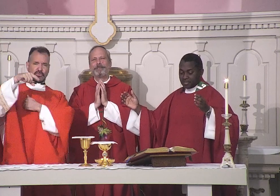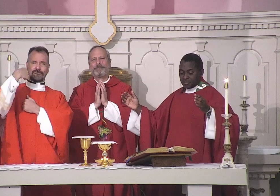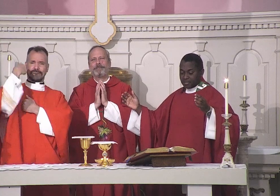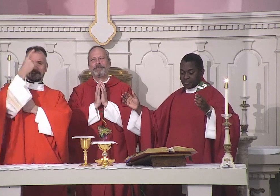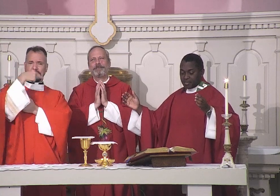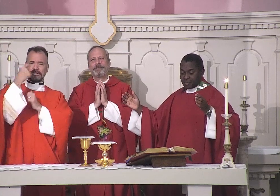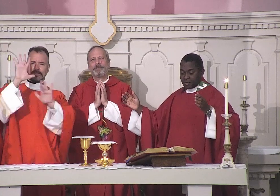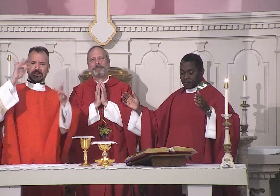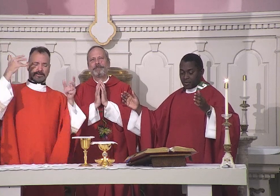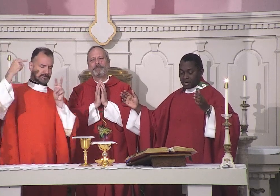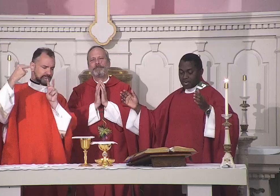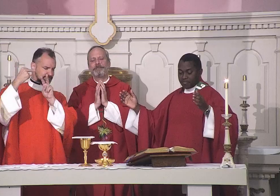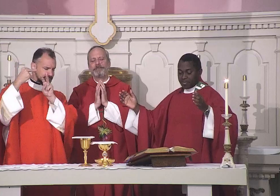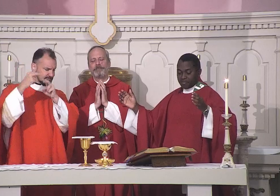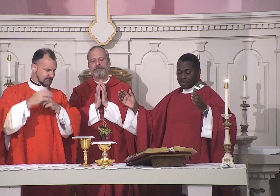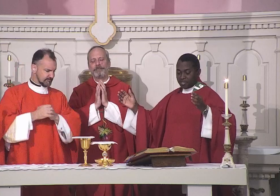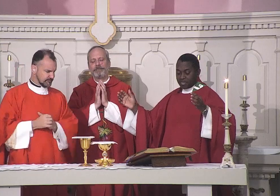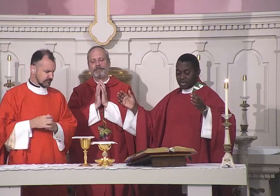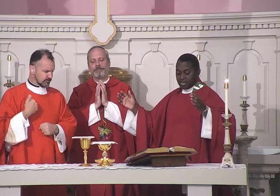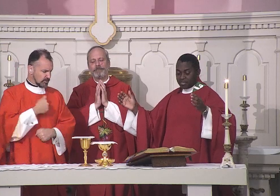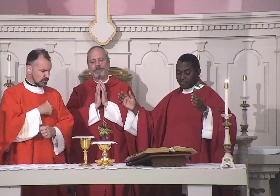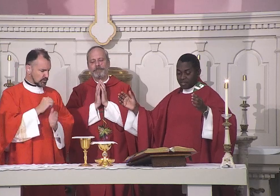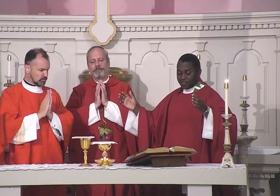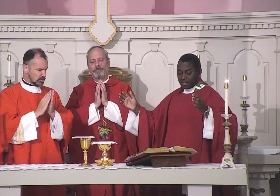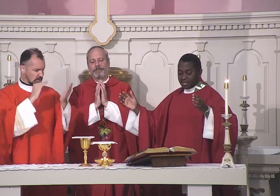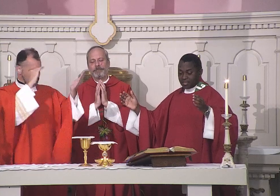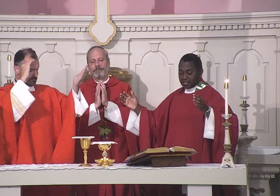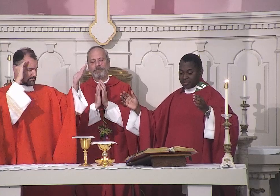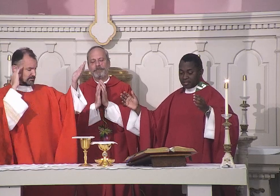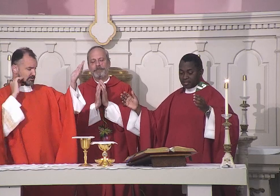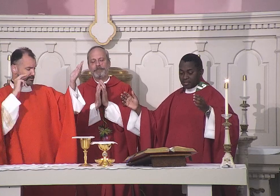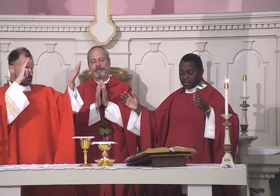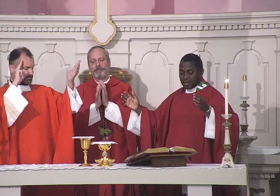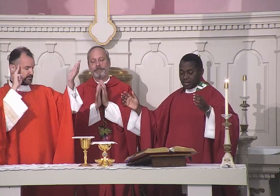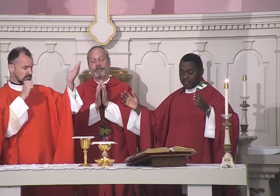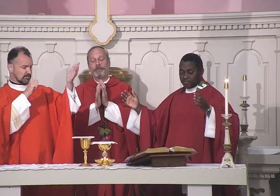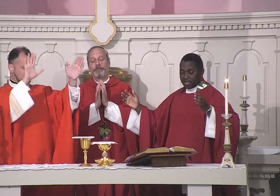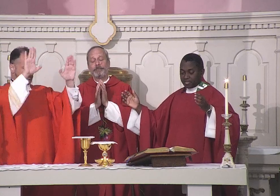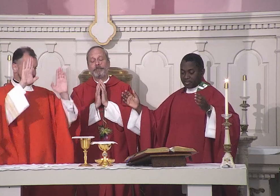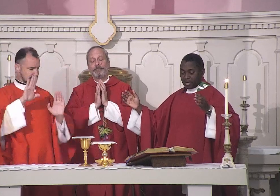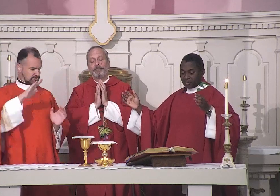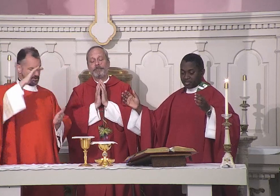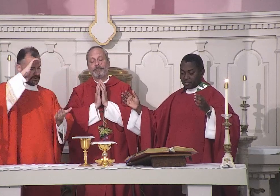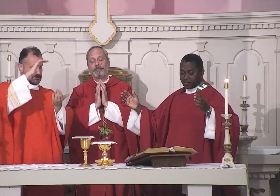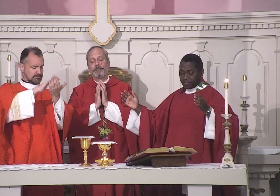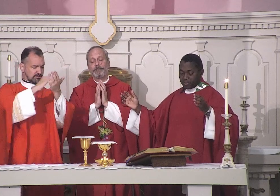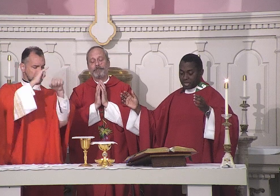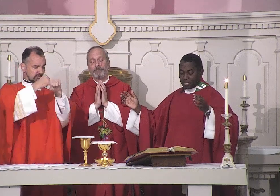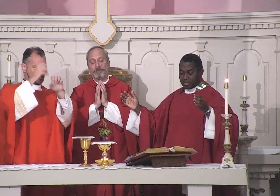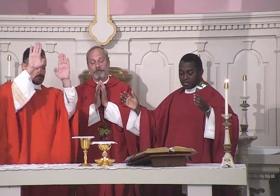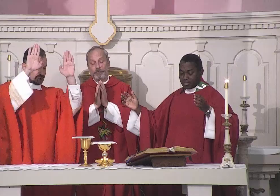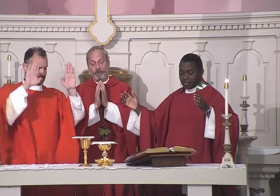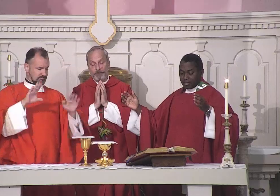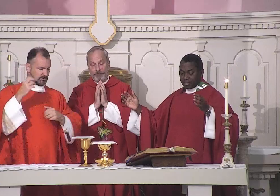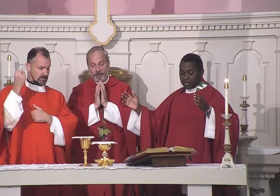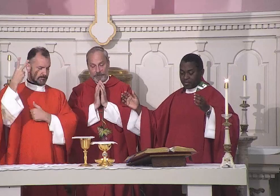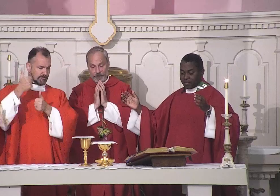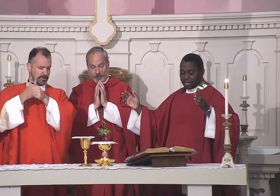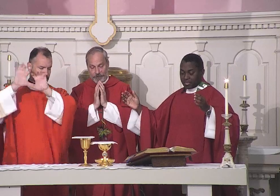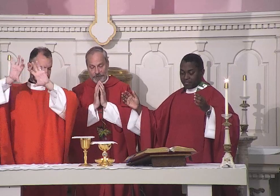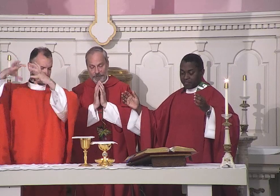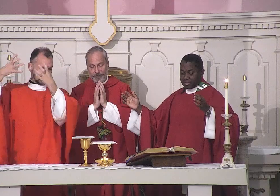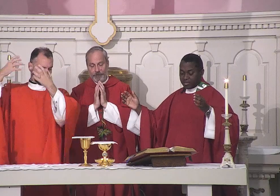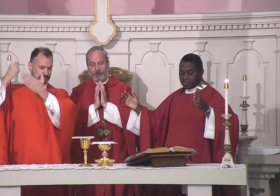mercy. Welcome them into the light of your face. Have mercy on us all, we pray, that